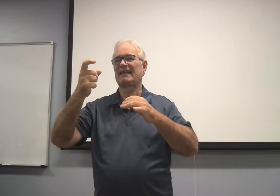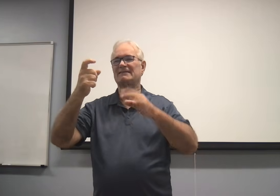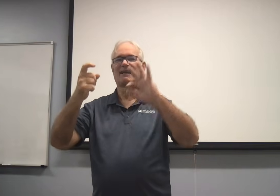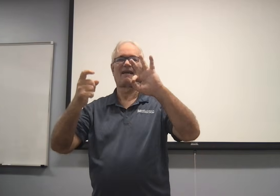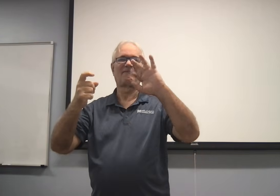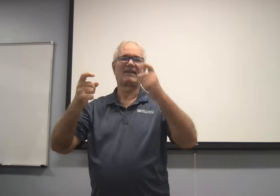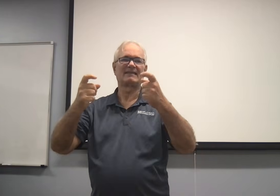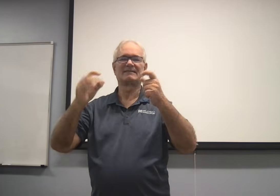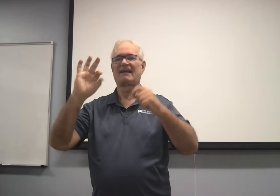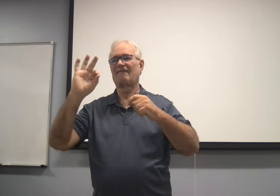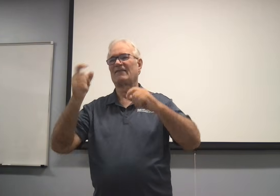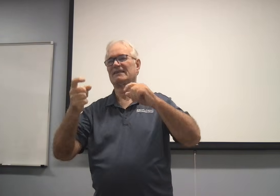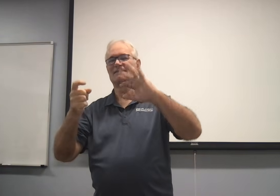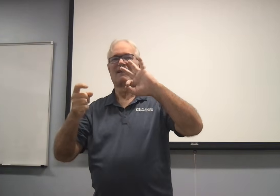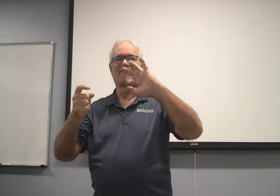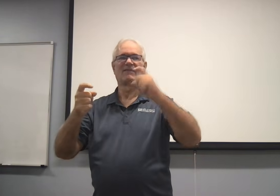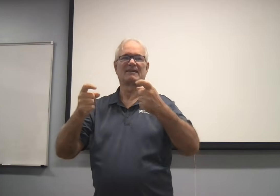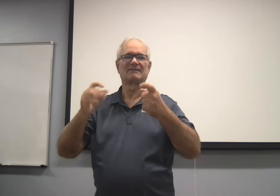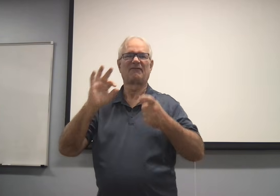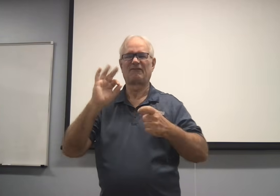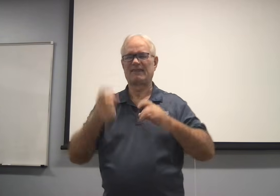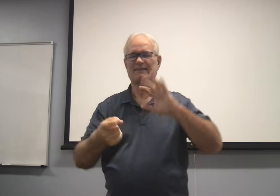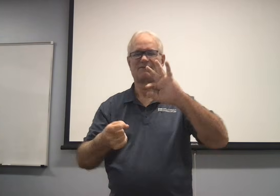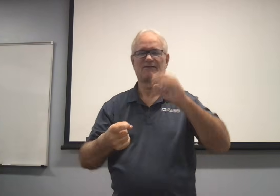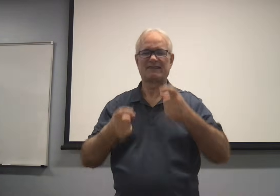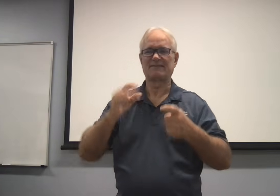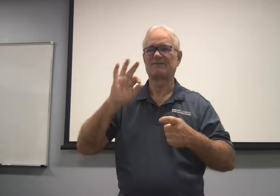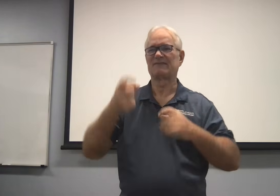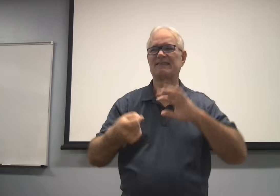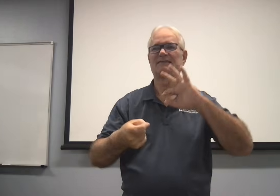car. F-I-X, F-I-X. Fix, fix, fix, fix, fix.